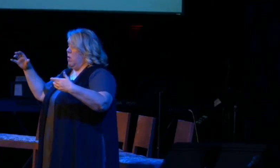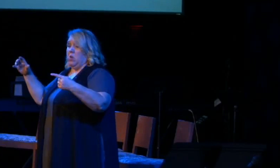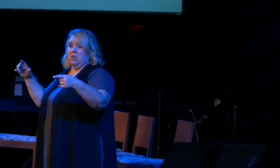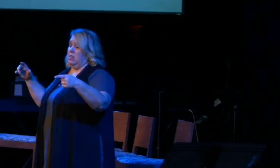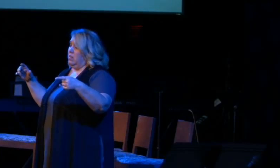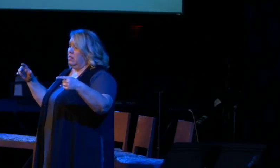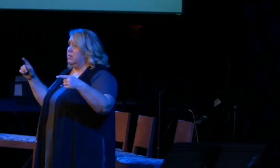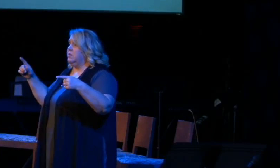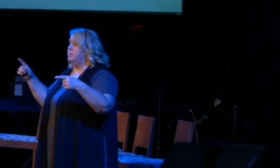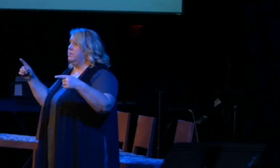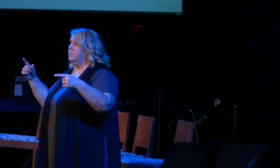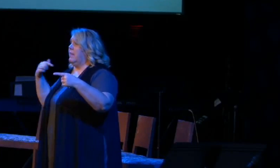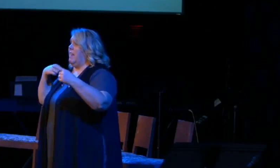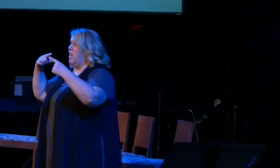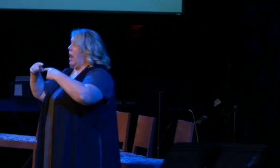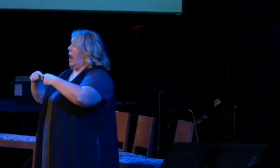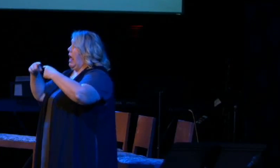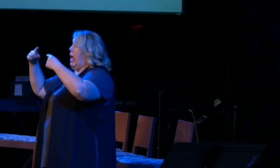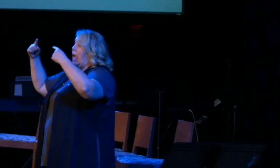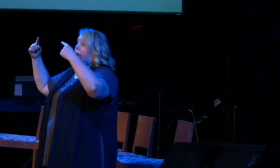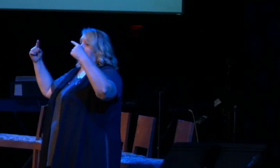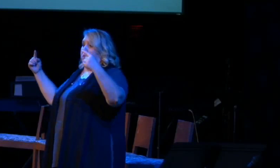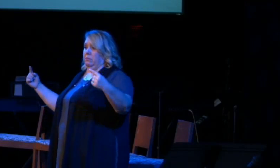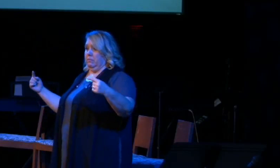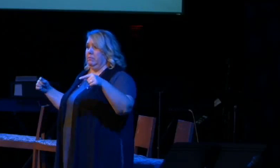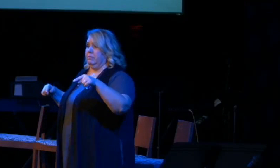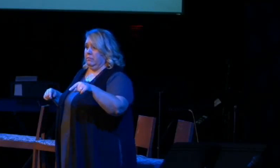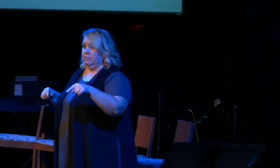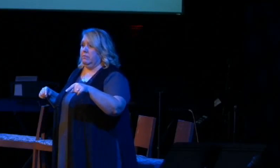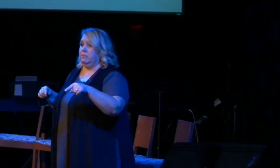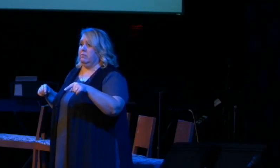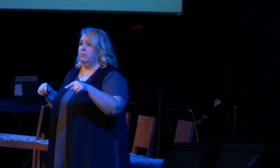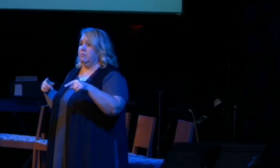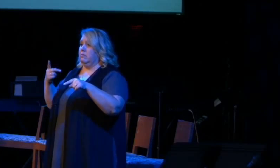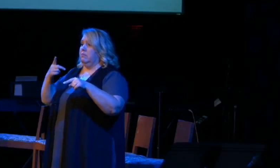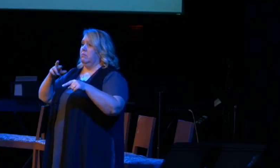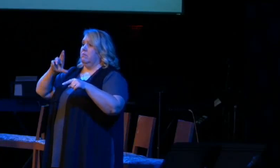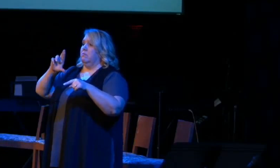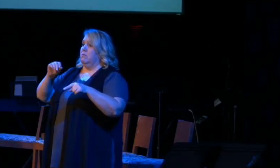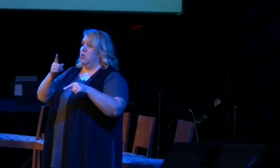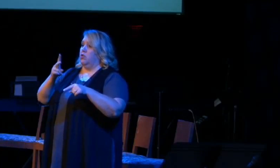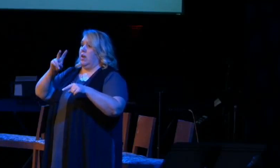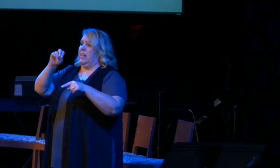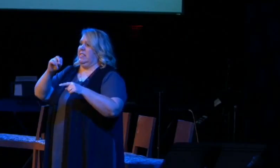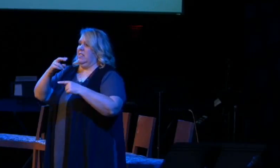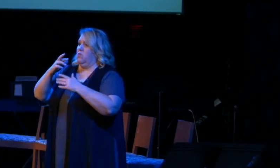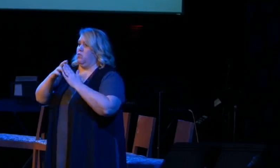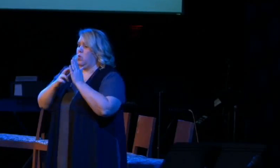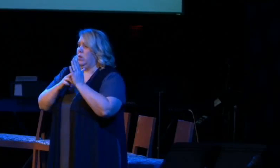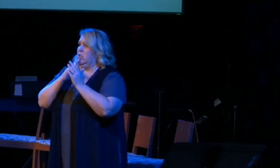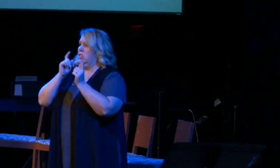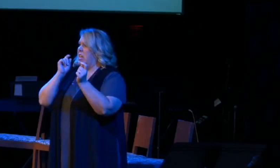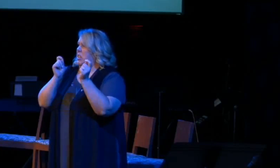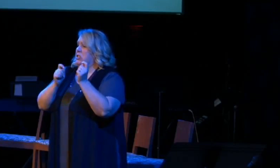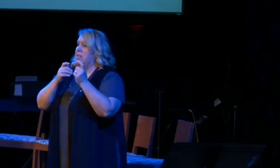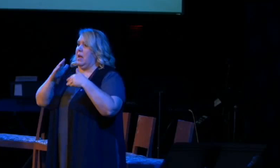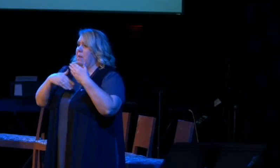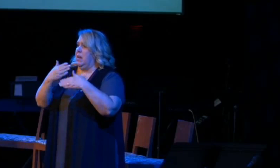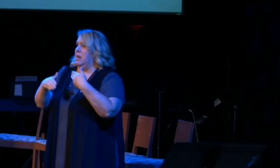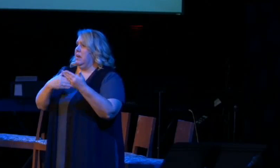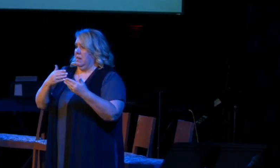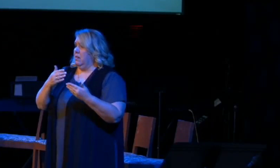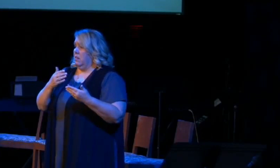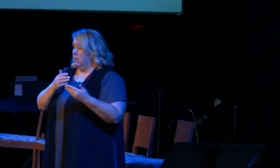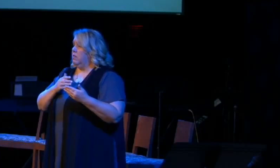that there is an opposite side of that where progressive rules are in place and every pastor is expected to conform